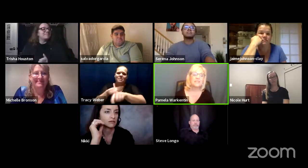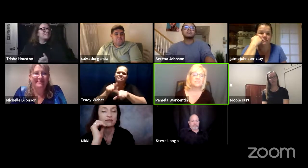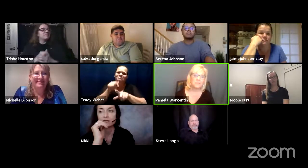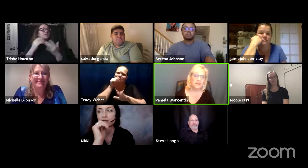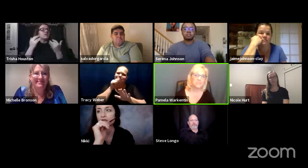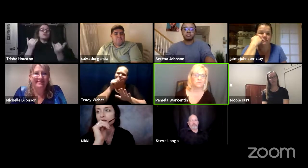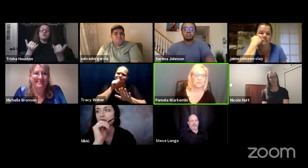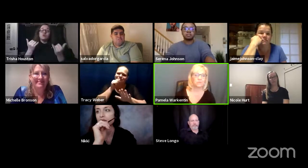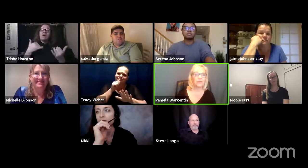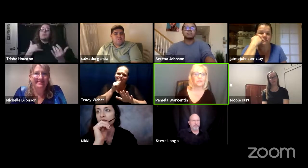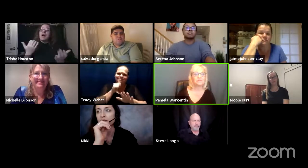be patient with me.